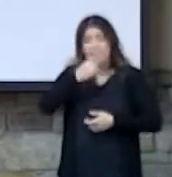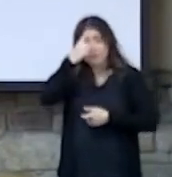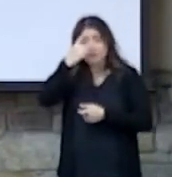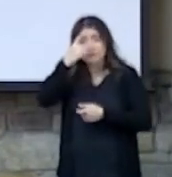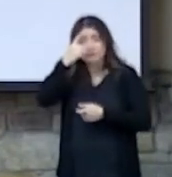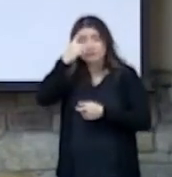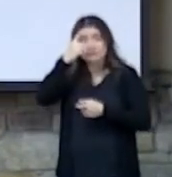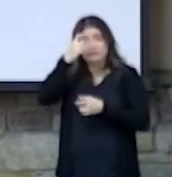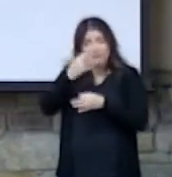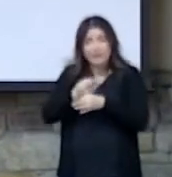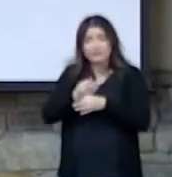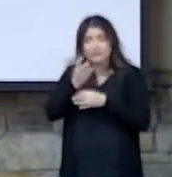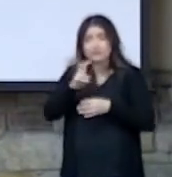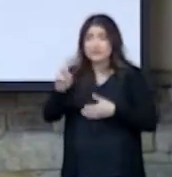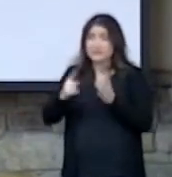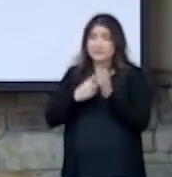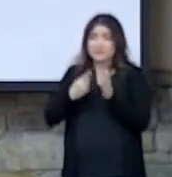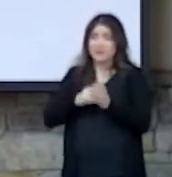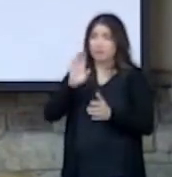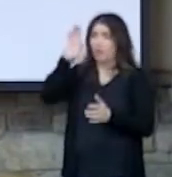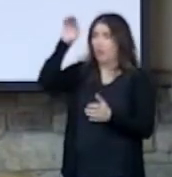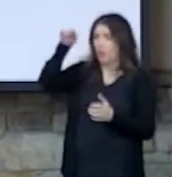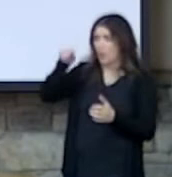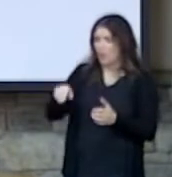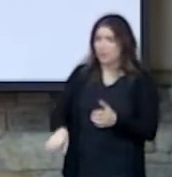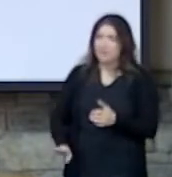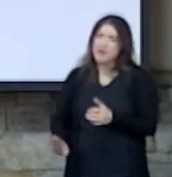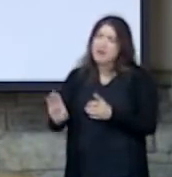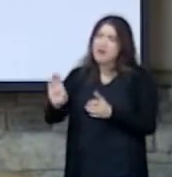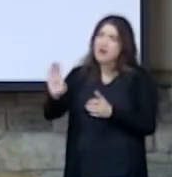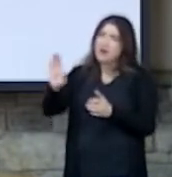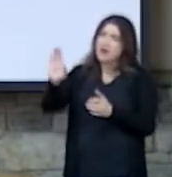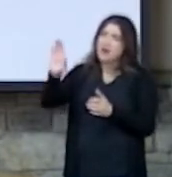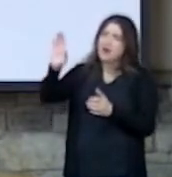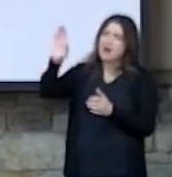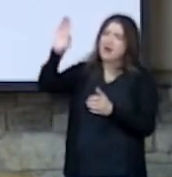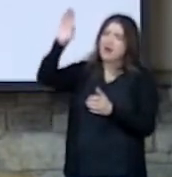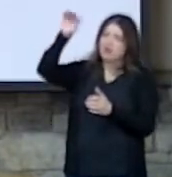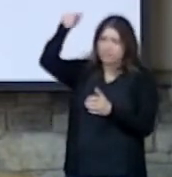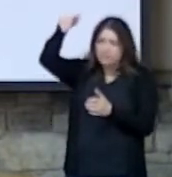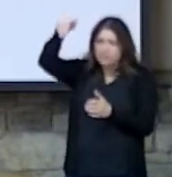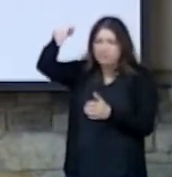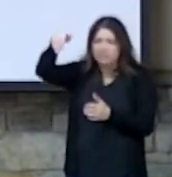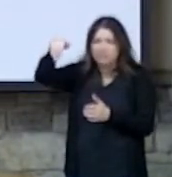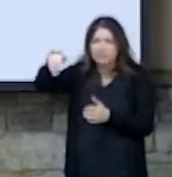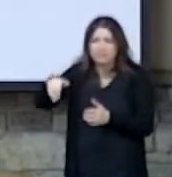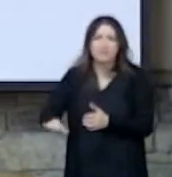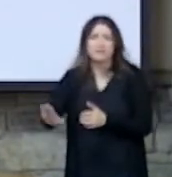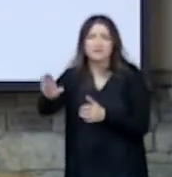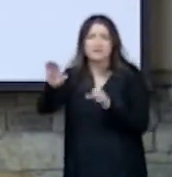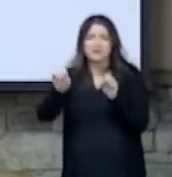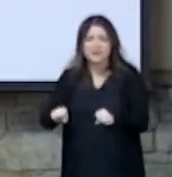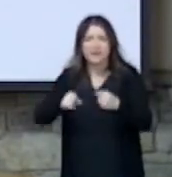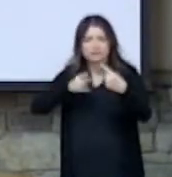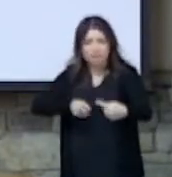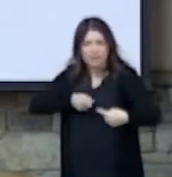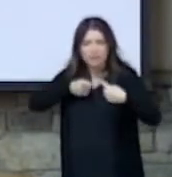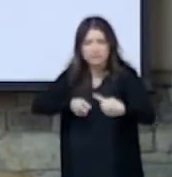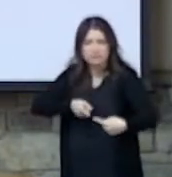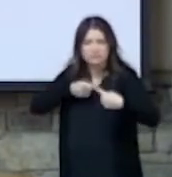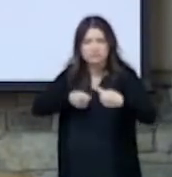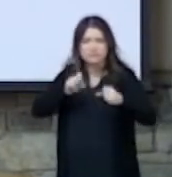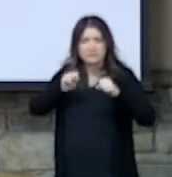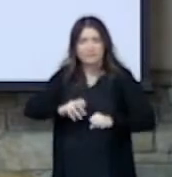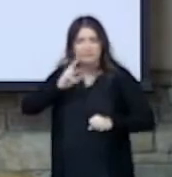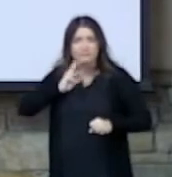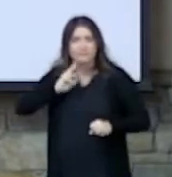times somewhat like a roller coaster. It can have extreme highs and it can also have extreme lows and struggles. And as